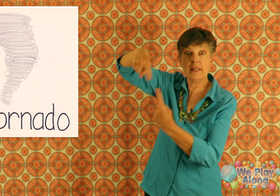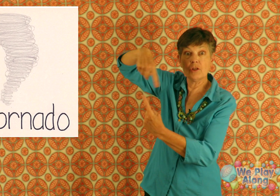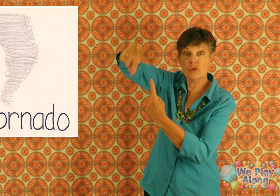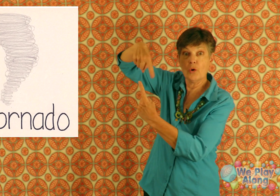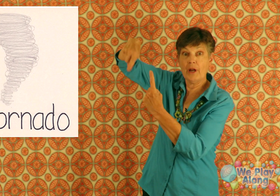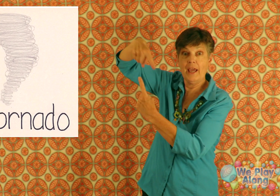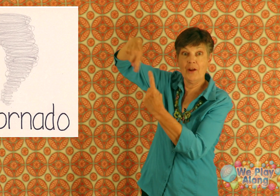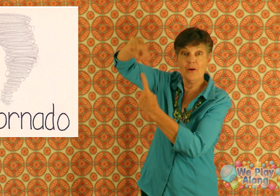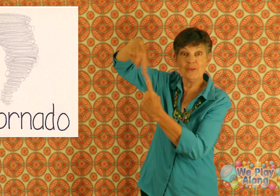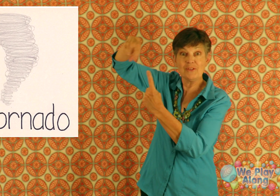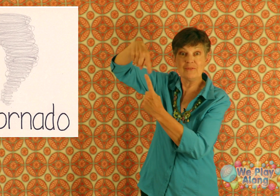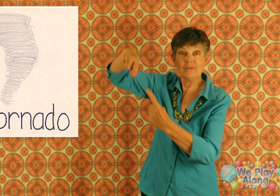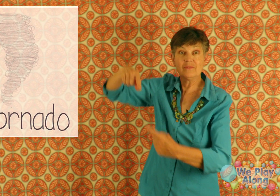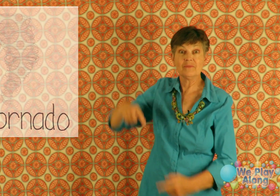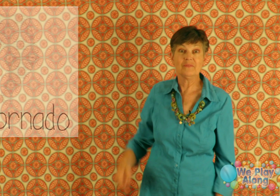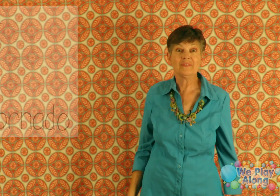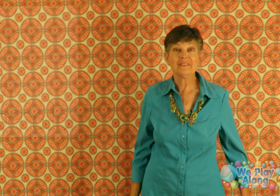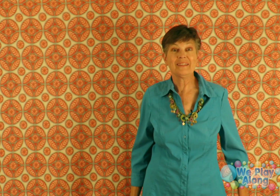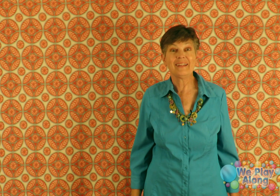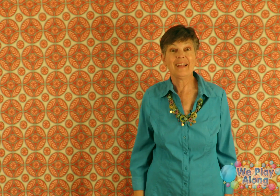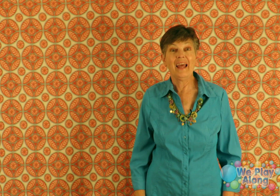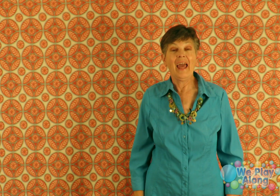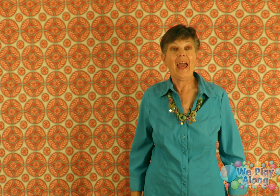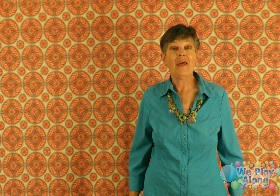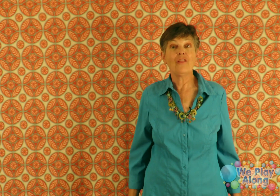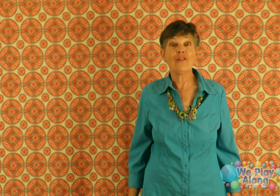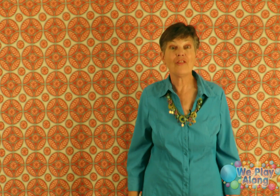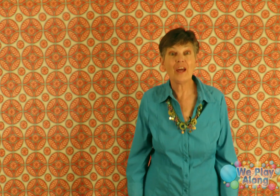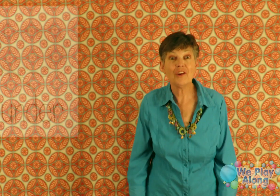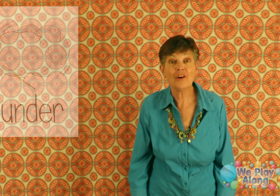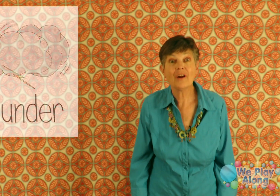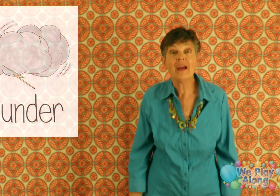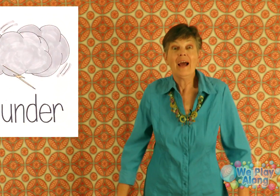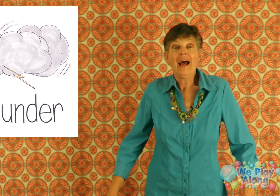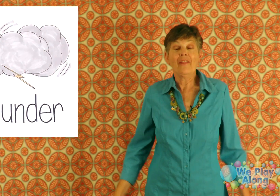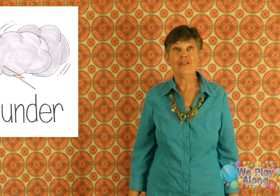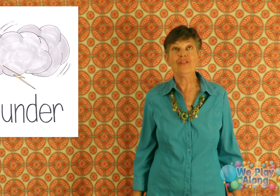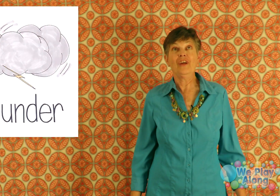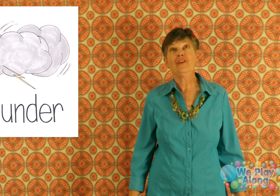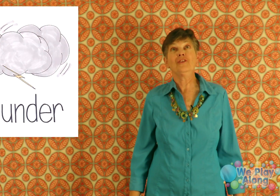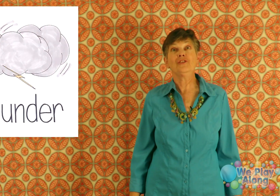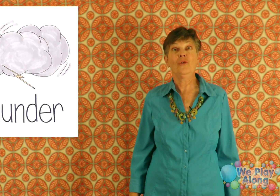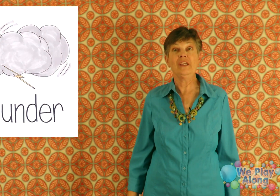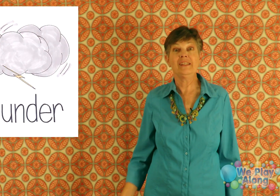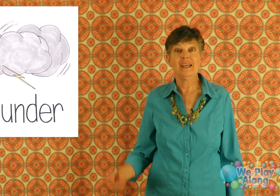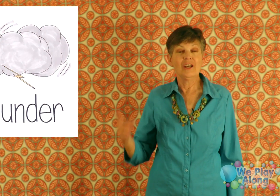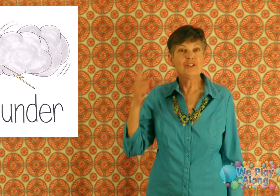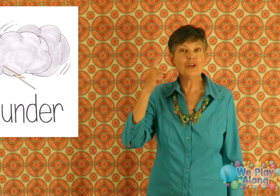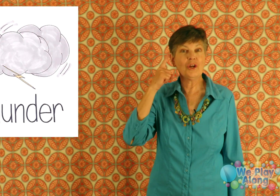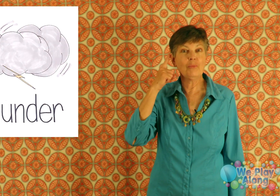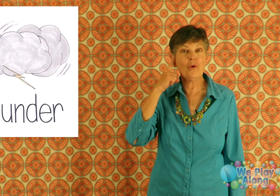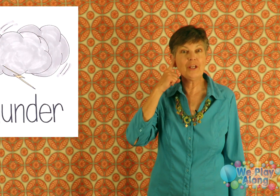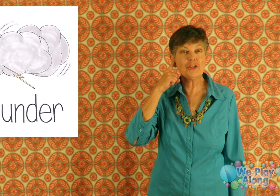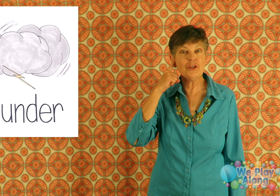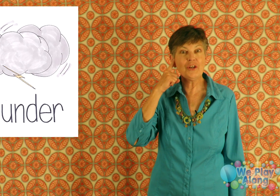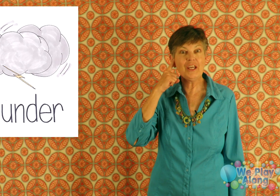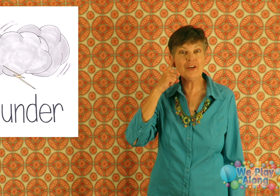of tornadoes. And thunder. Thunder is noisy, so you're going to point to your